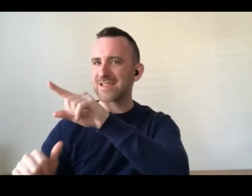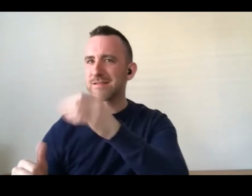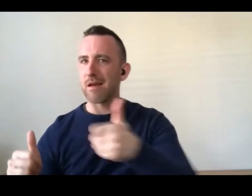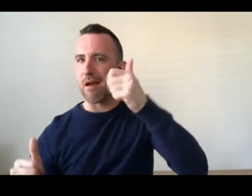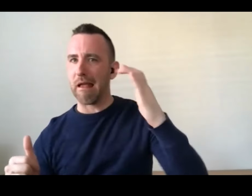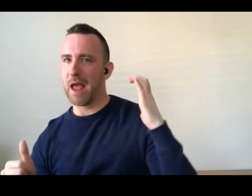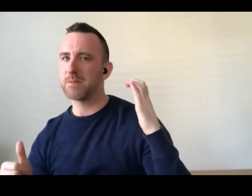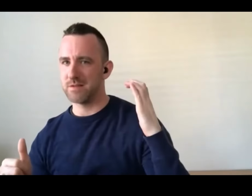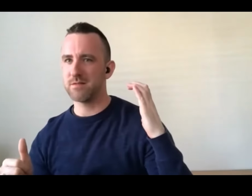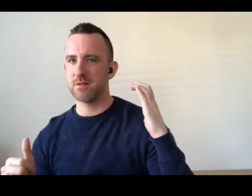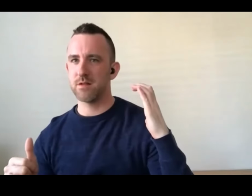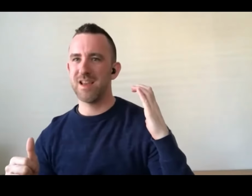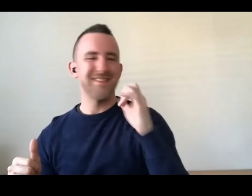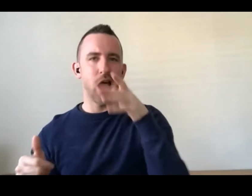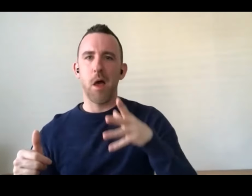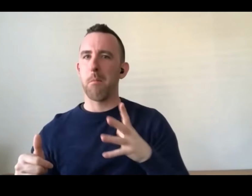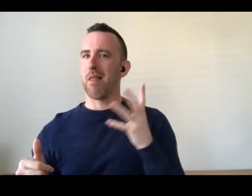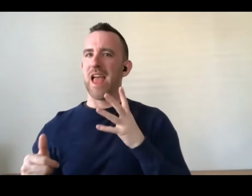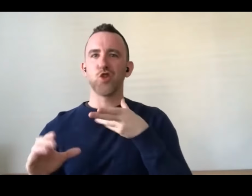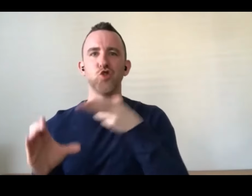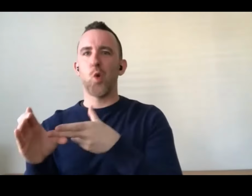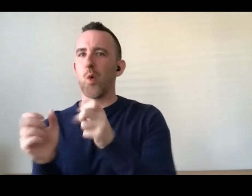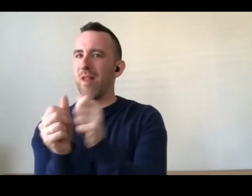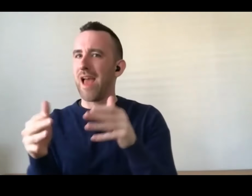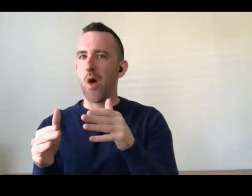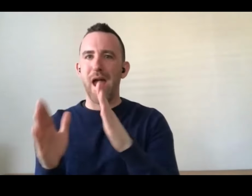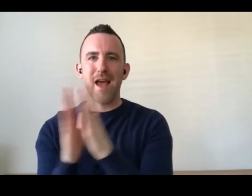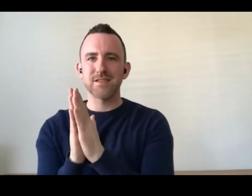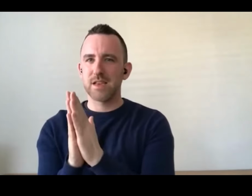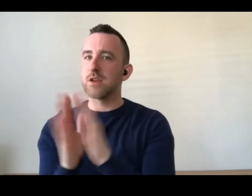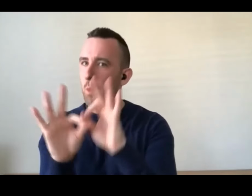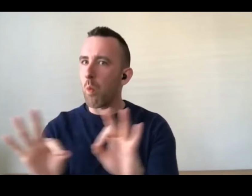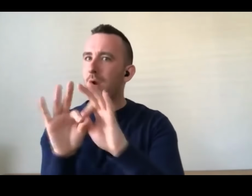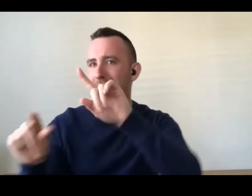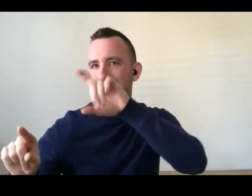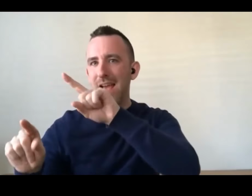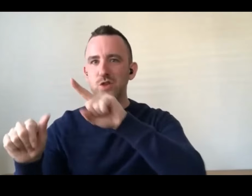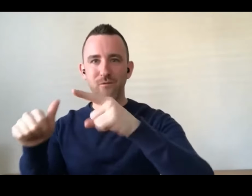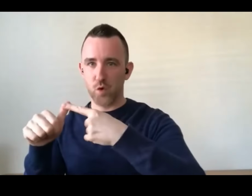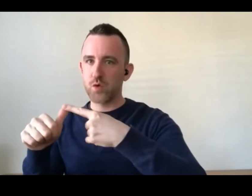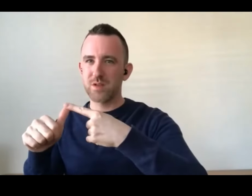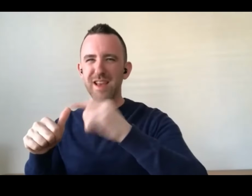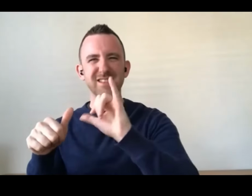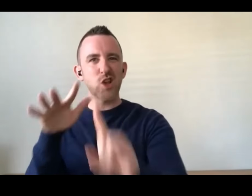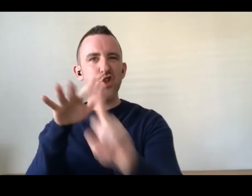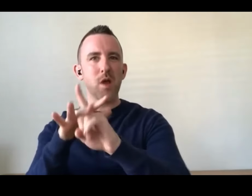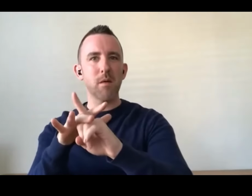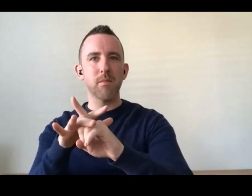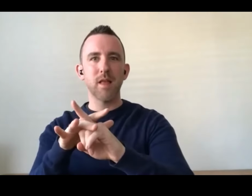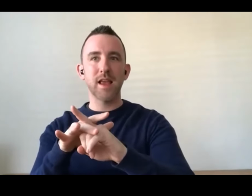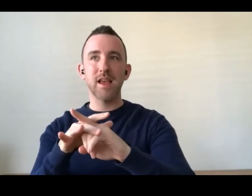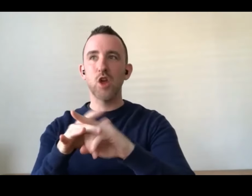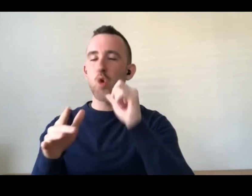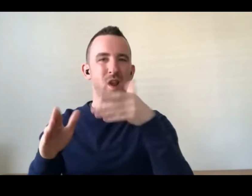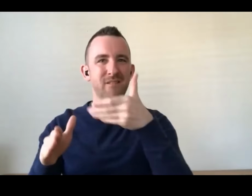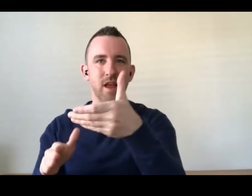first. It's not polite to join teams without asking, and it's kind of like showing up unannounced. And if you're